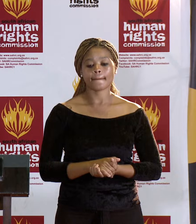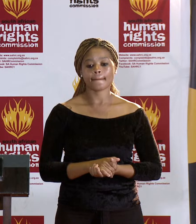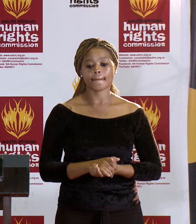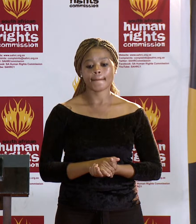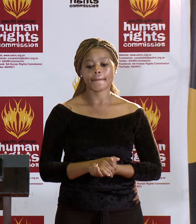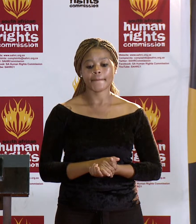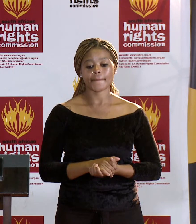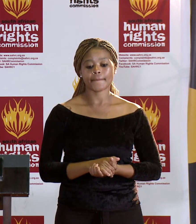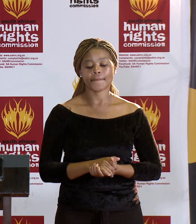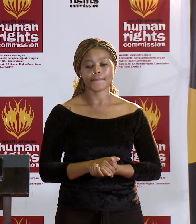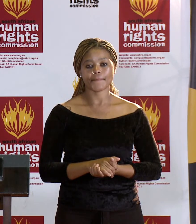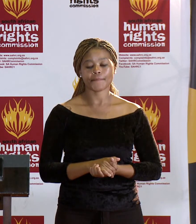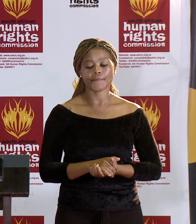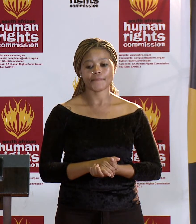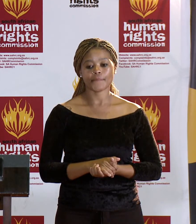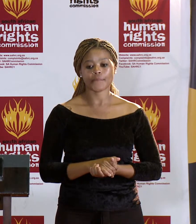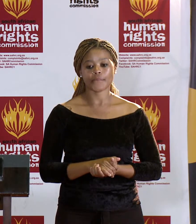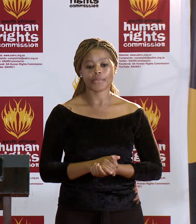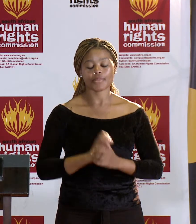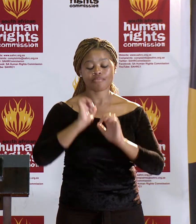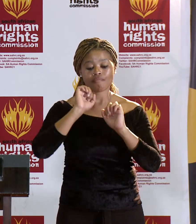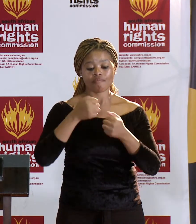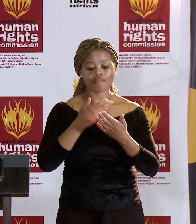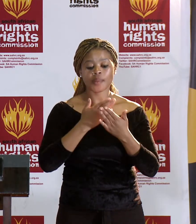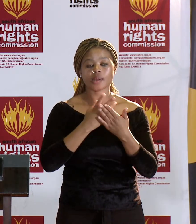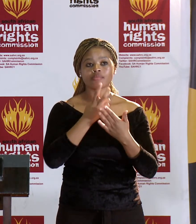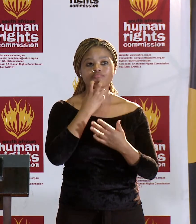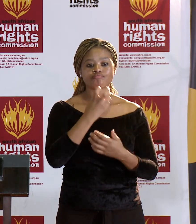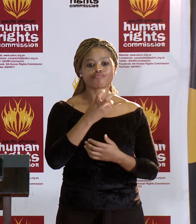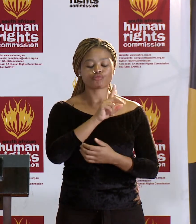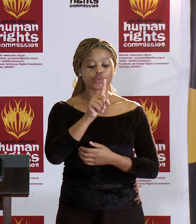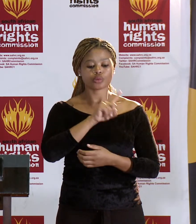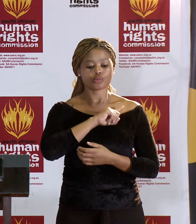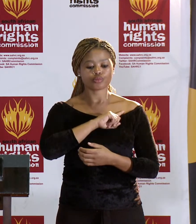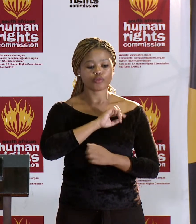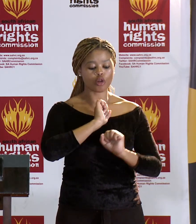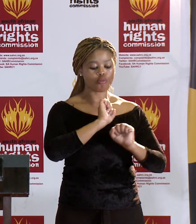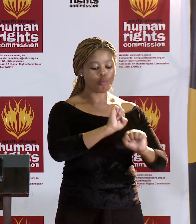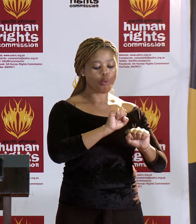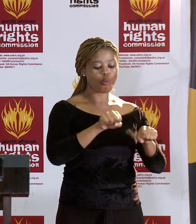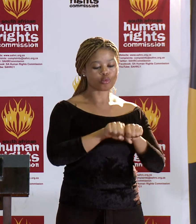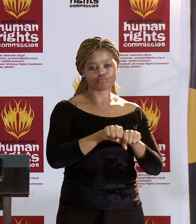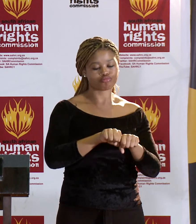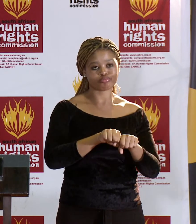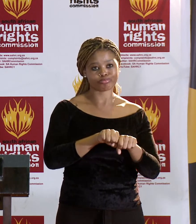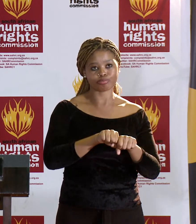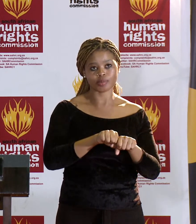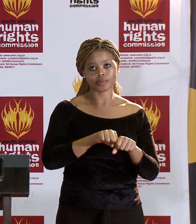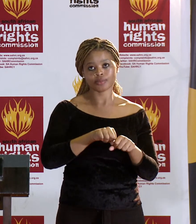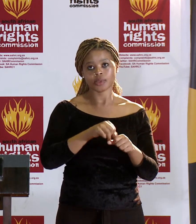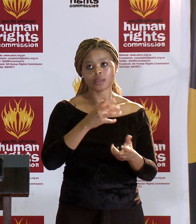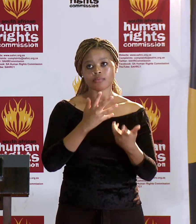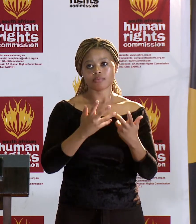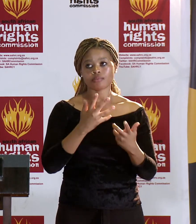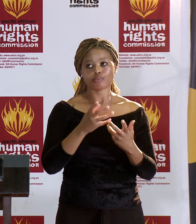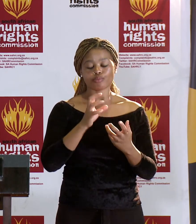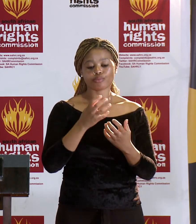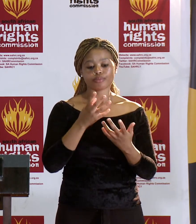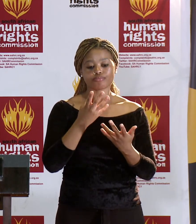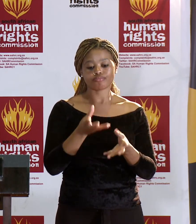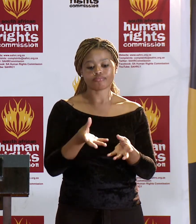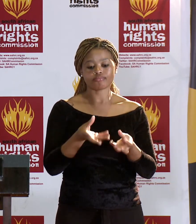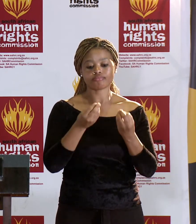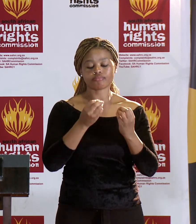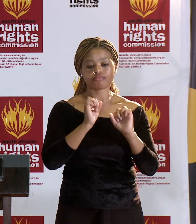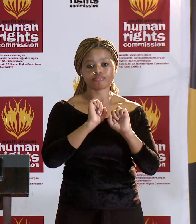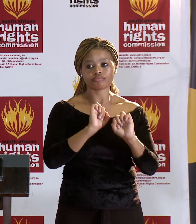And it may surprise you that it's not because of your shoes that you are not getting, or